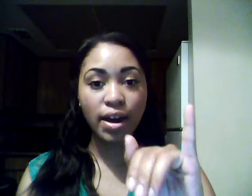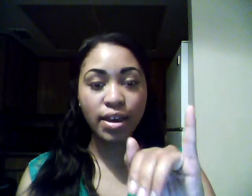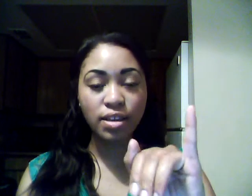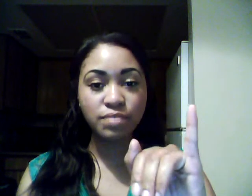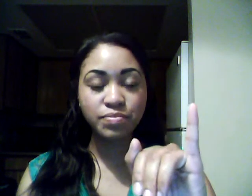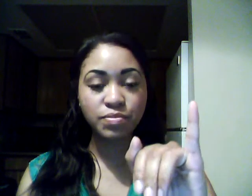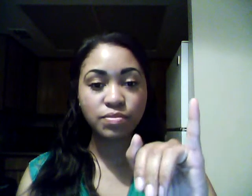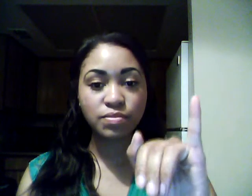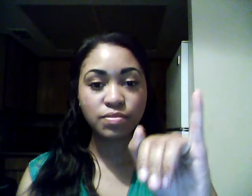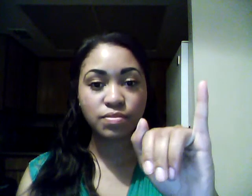I.